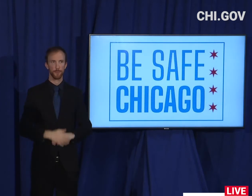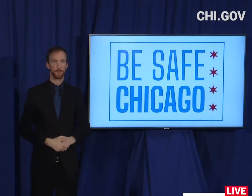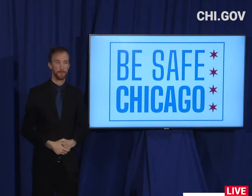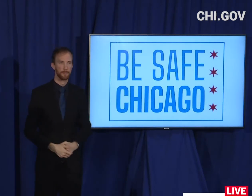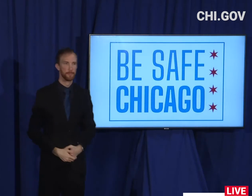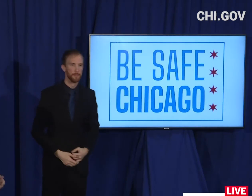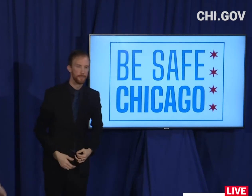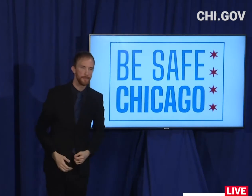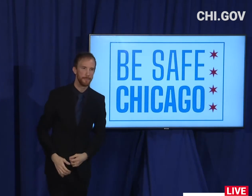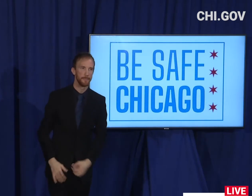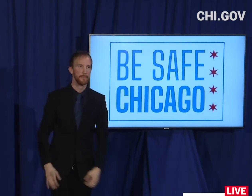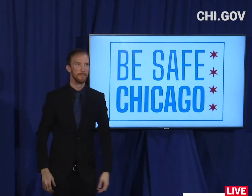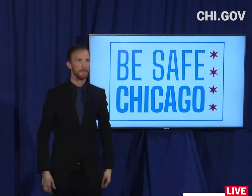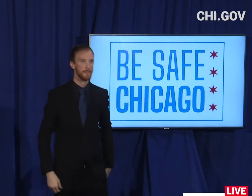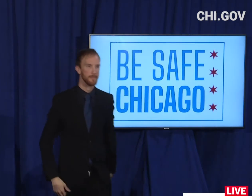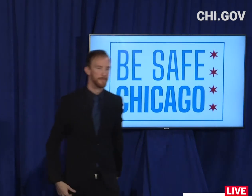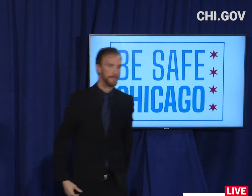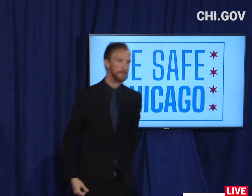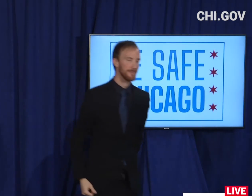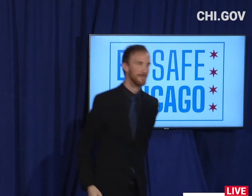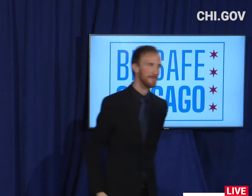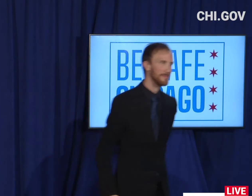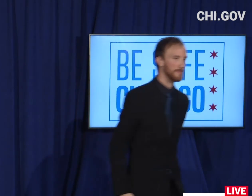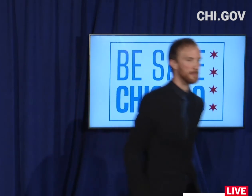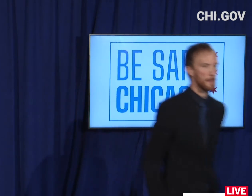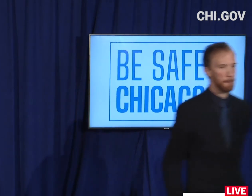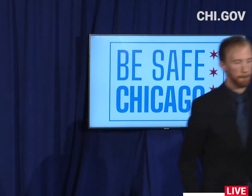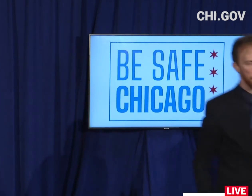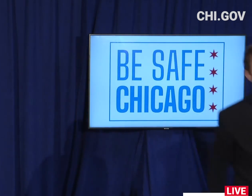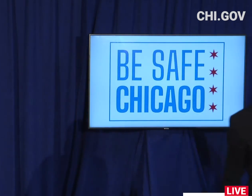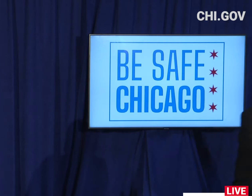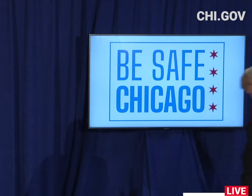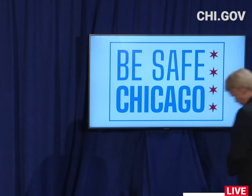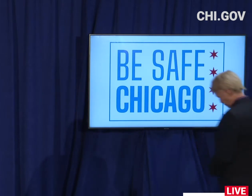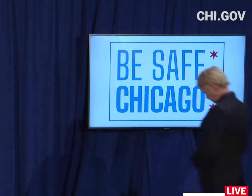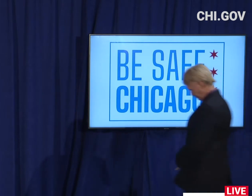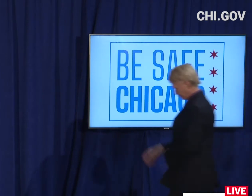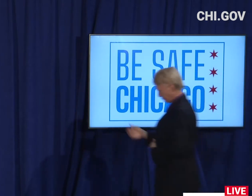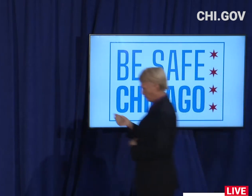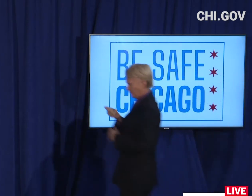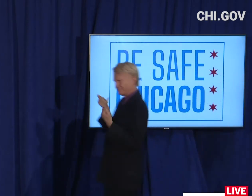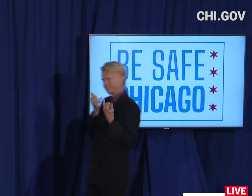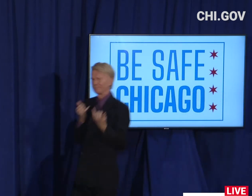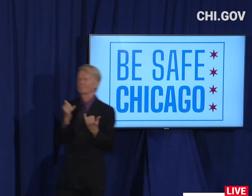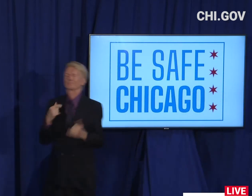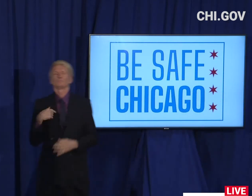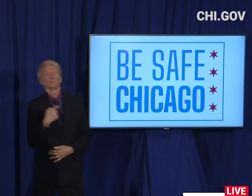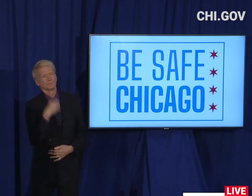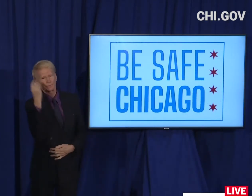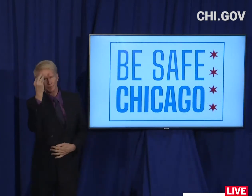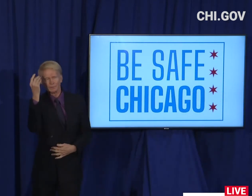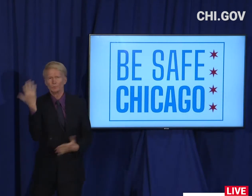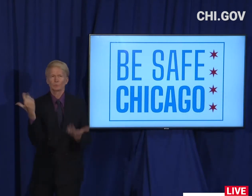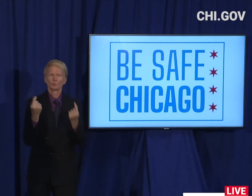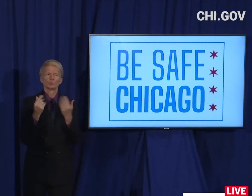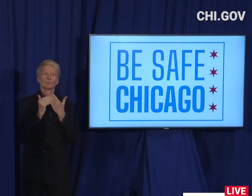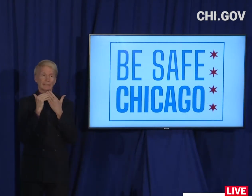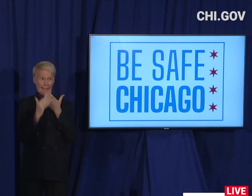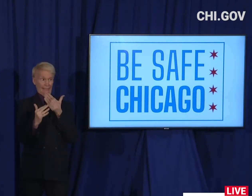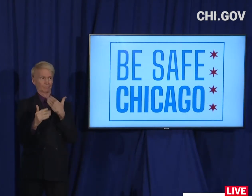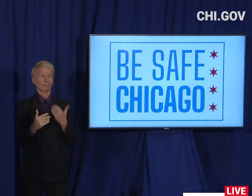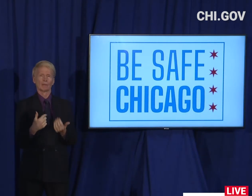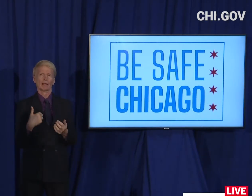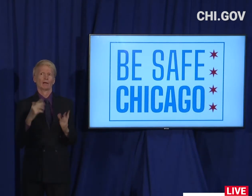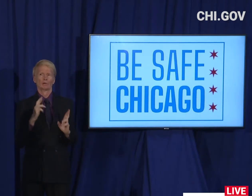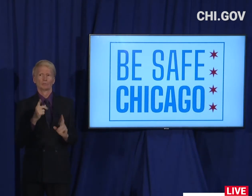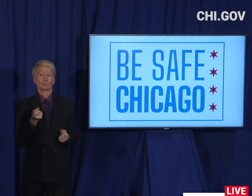So as we're thinking about what comes next here, I hope you are hearing that we need you to do